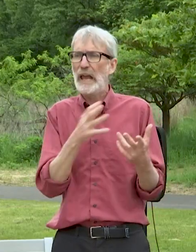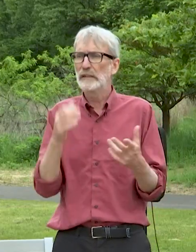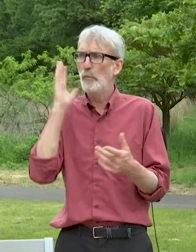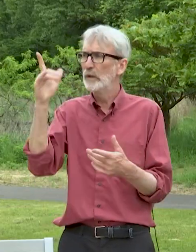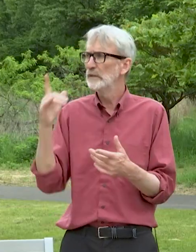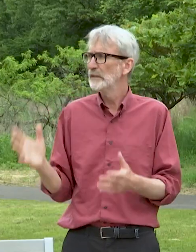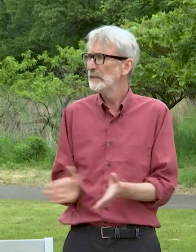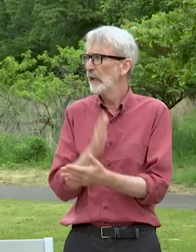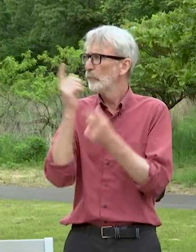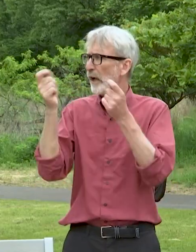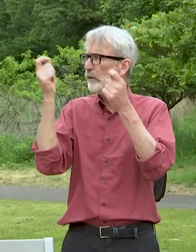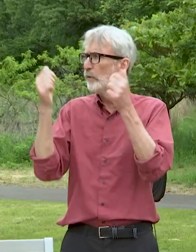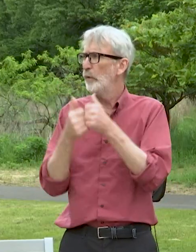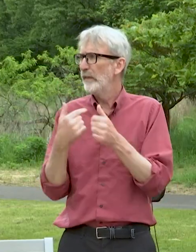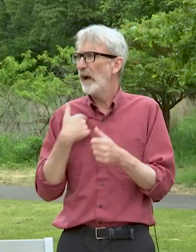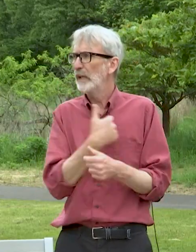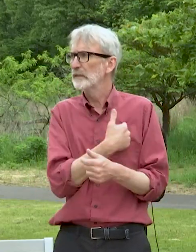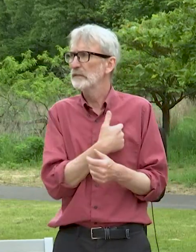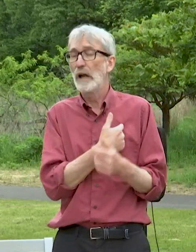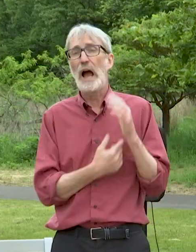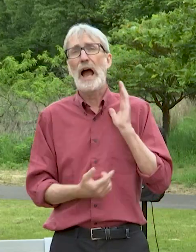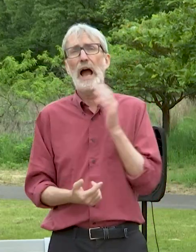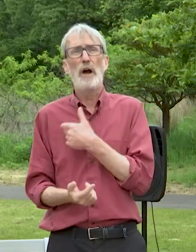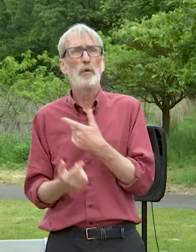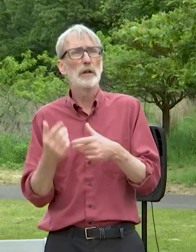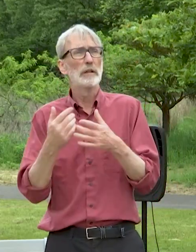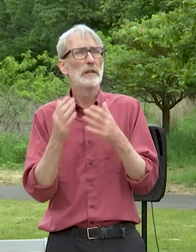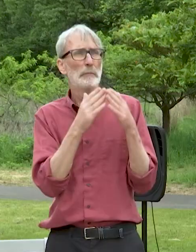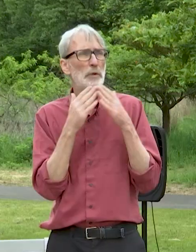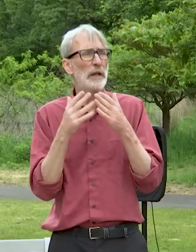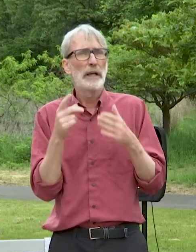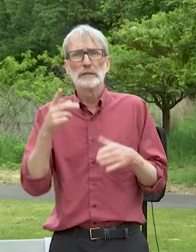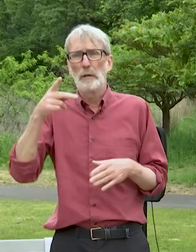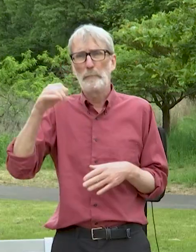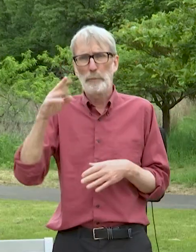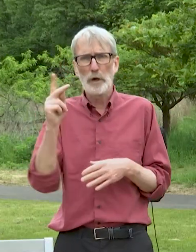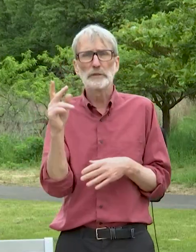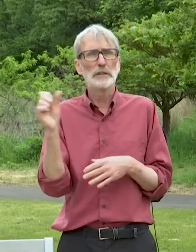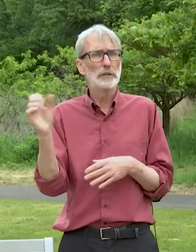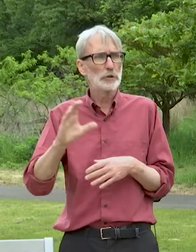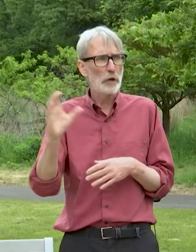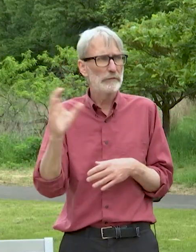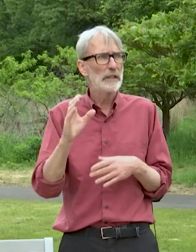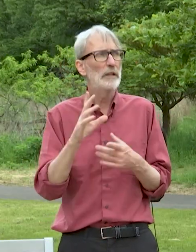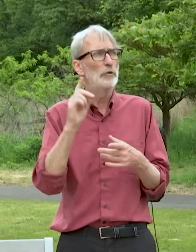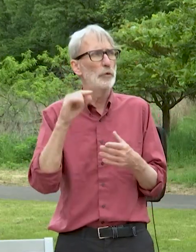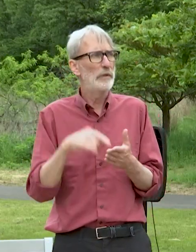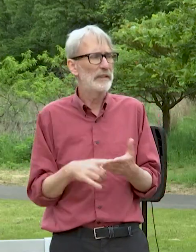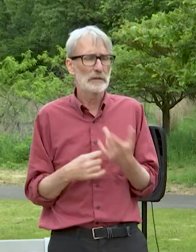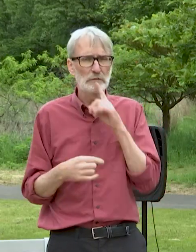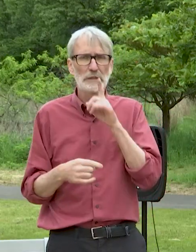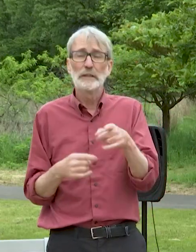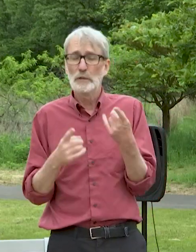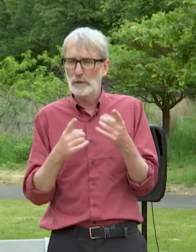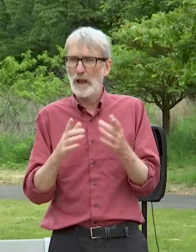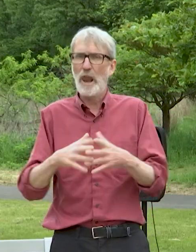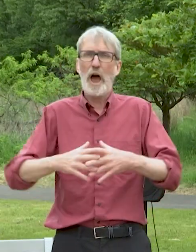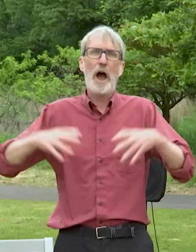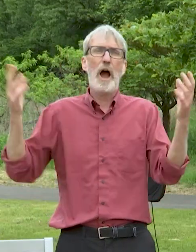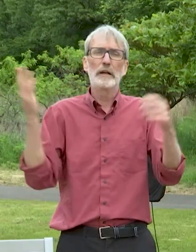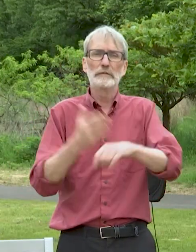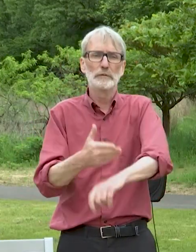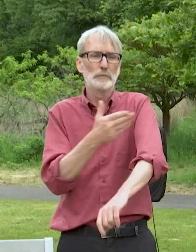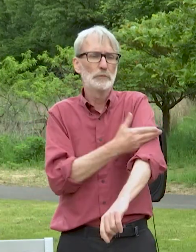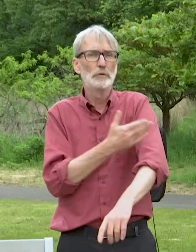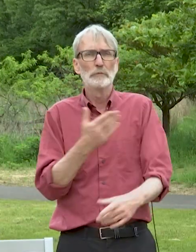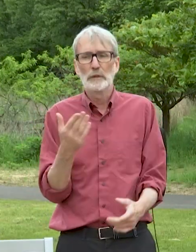celebrate with all of us the fact that our community and the Parks Conservancy is doing this as well. We've come a long way in Pittsburgh, we've come a